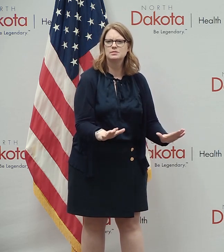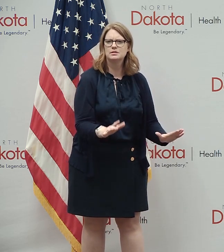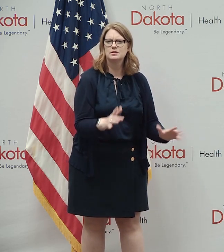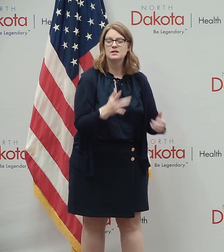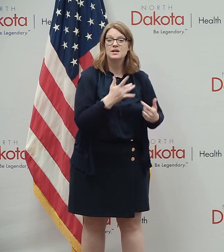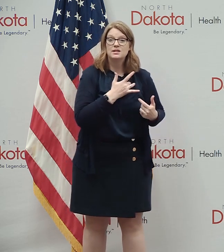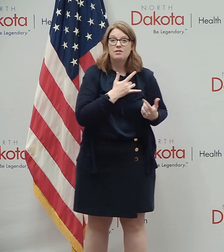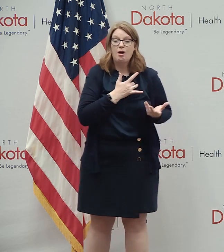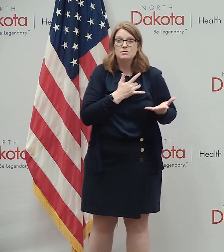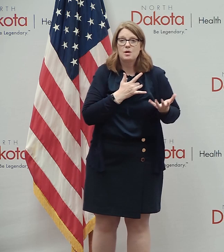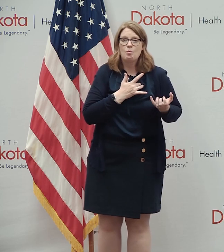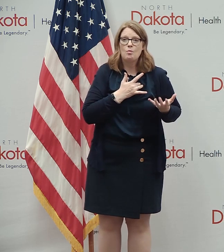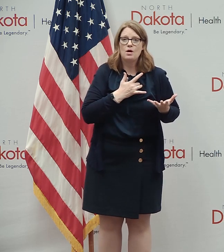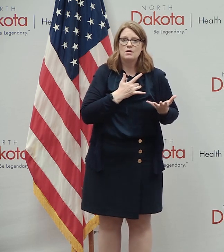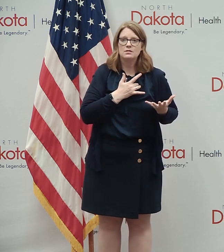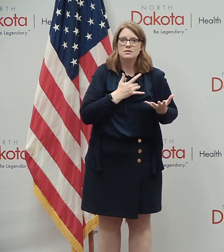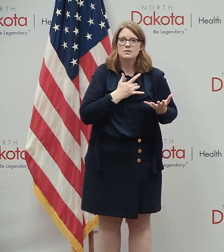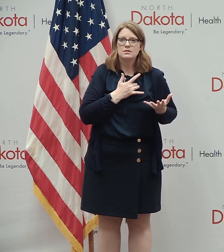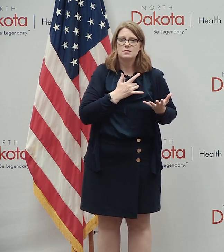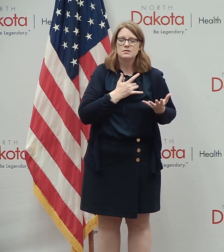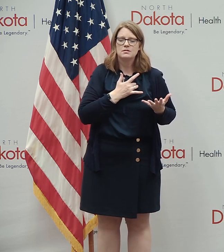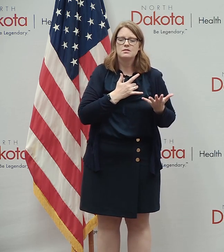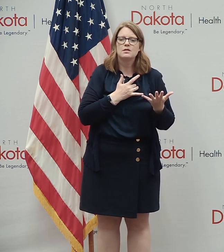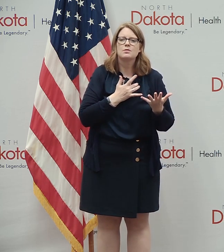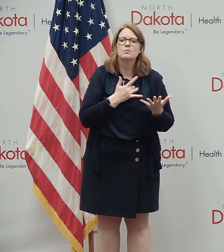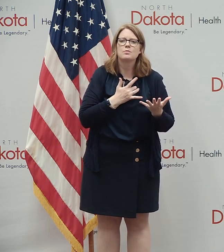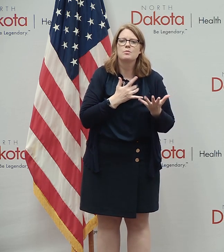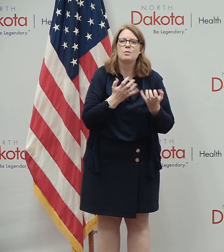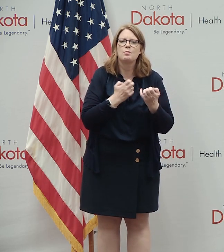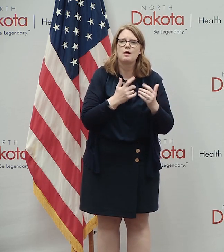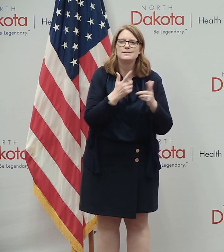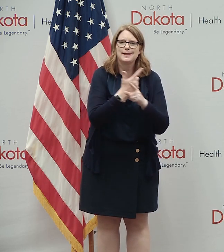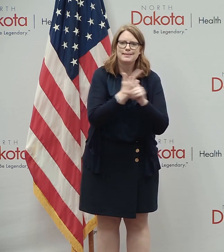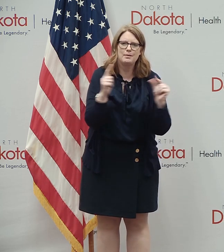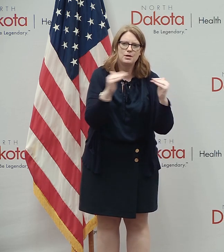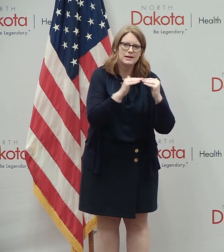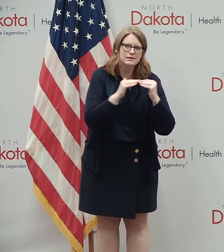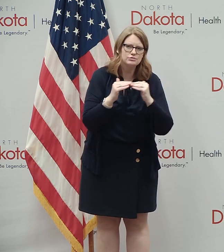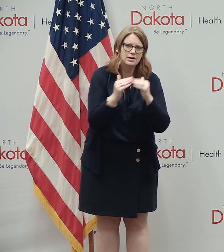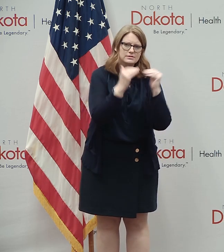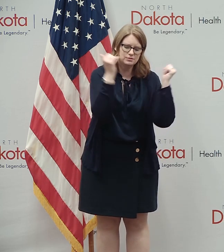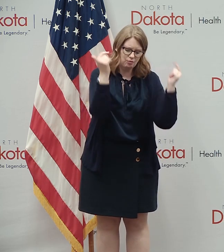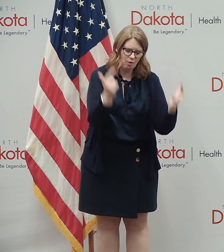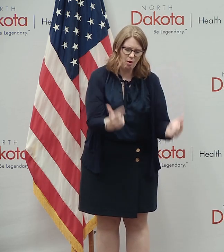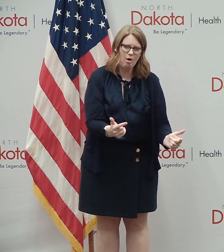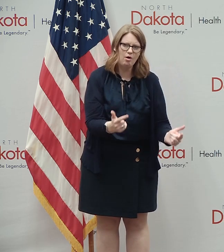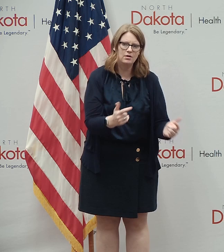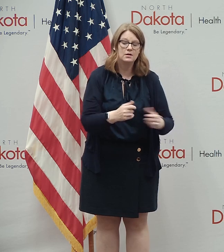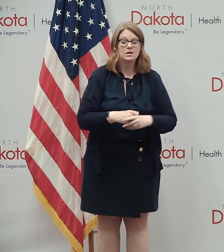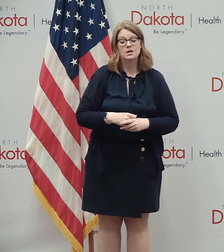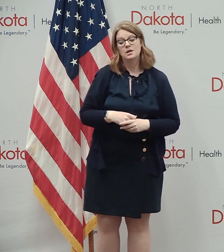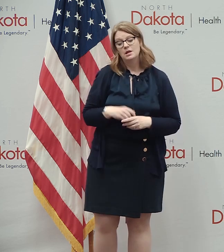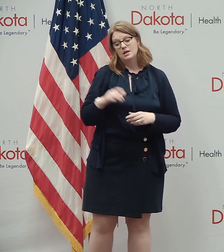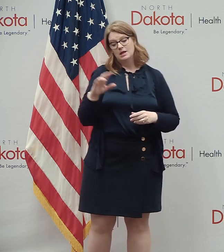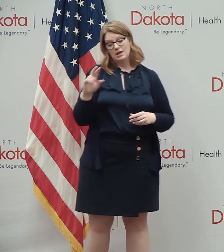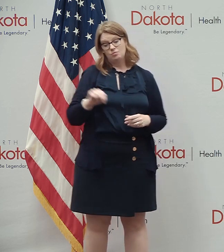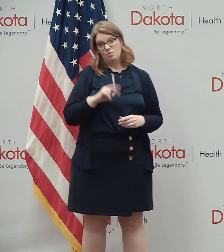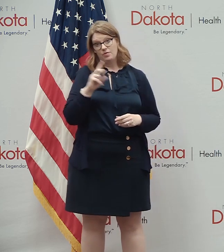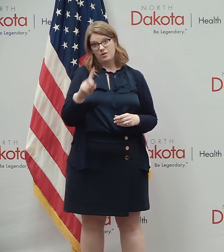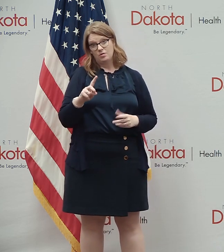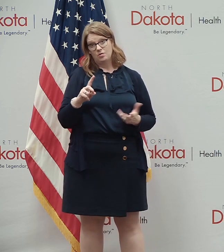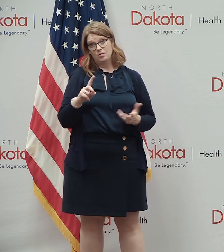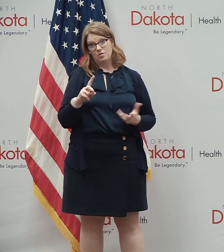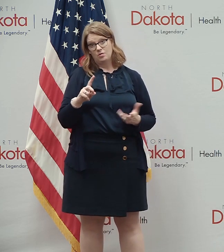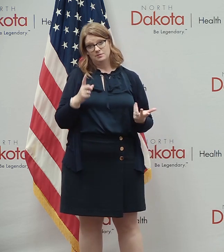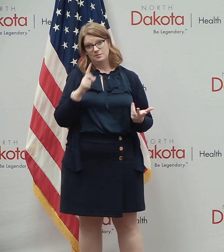desire what we all seek in this country, which is liberty and justice for all. In North Dakota, again, we've been so